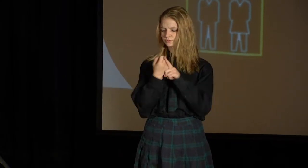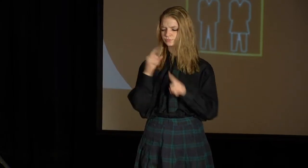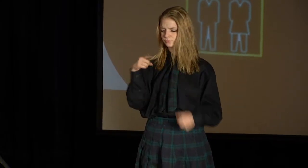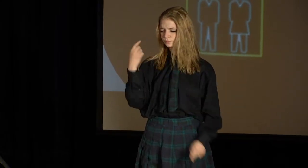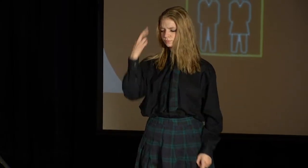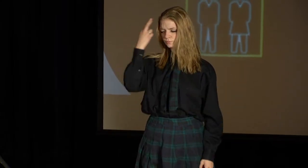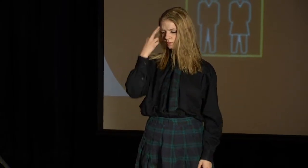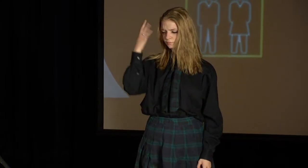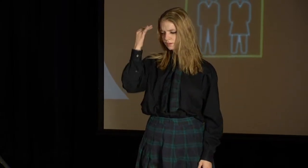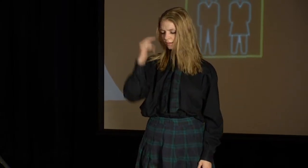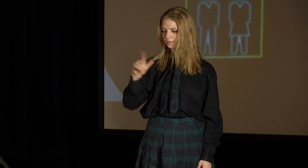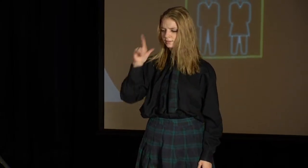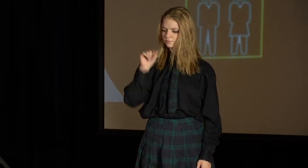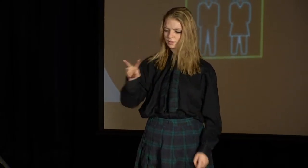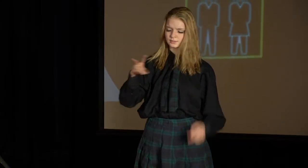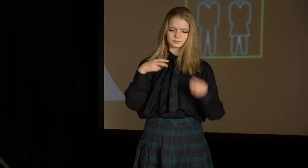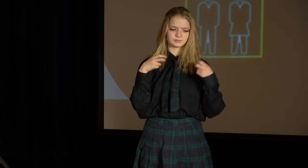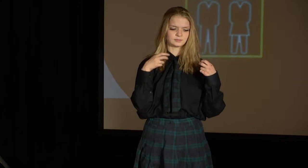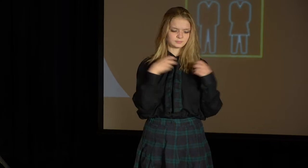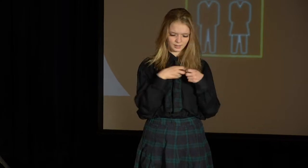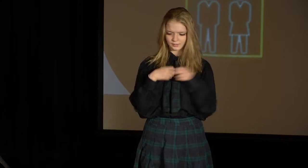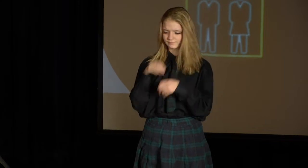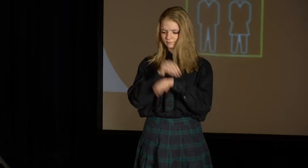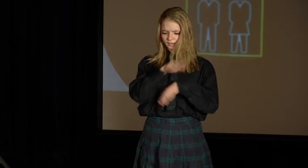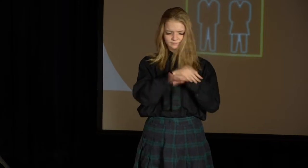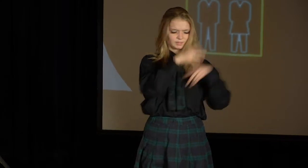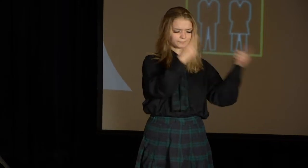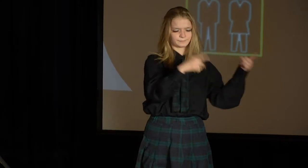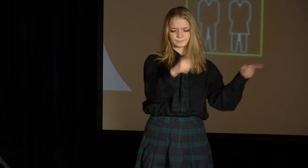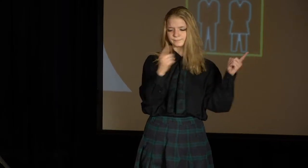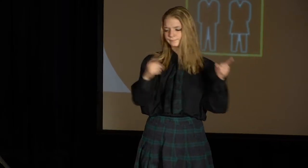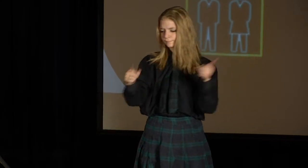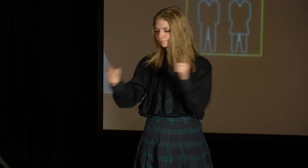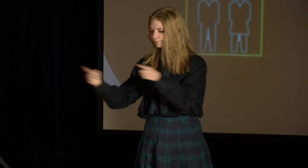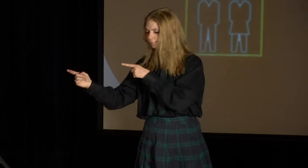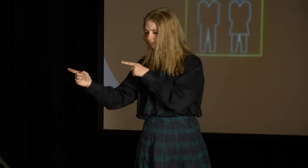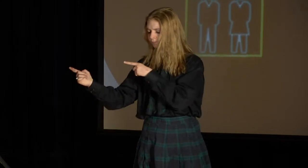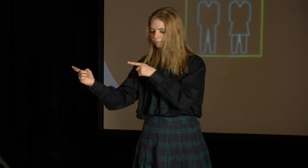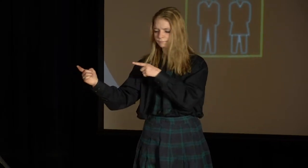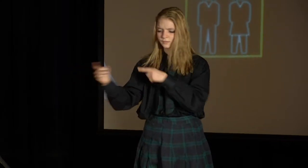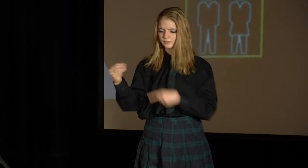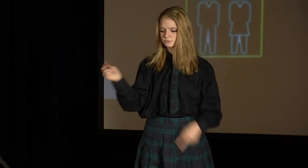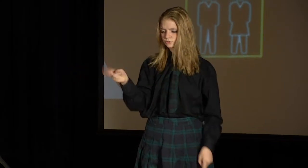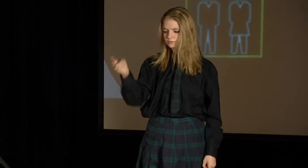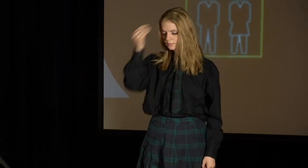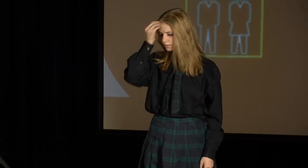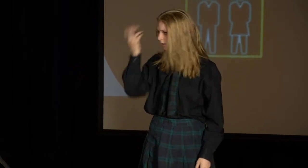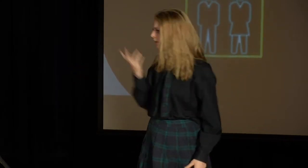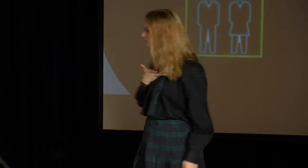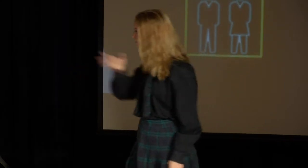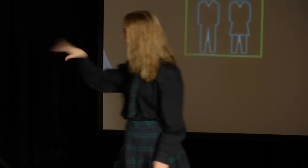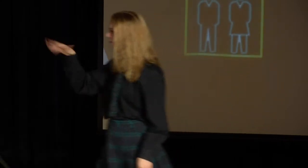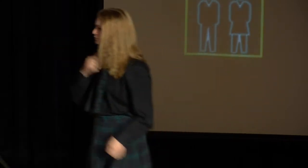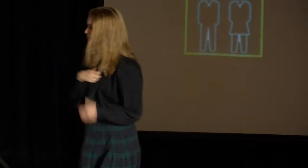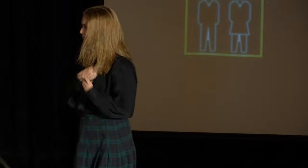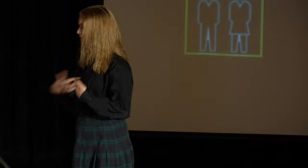The only reason for things happening is because the law of physics dictate that they must happen. And history tells us